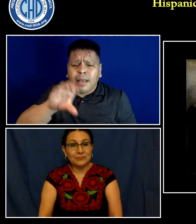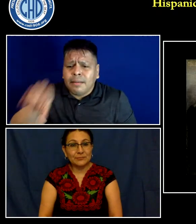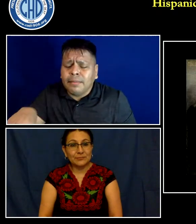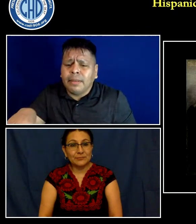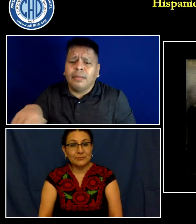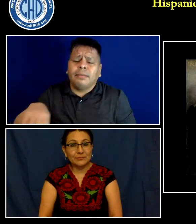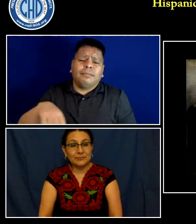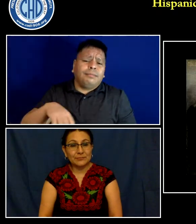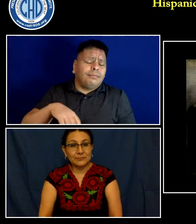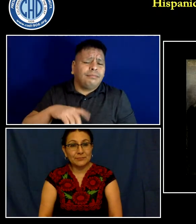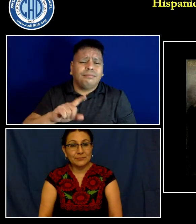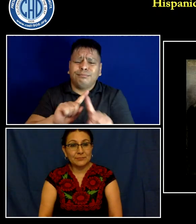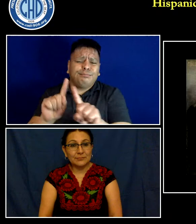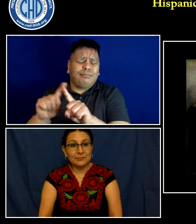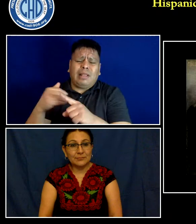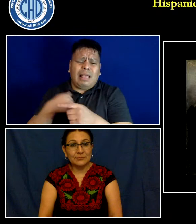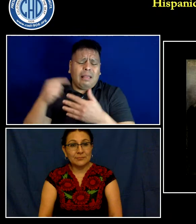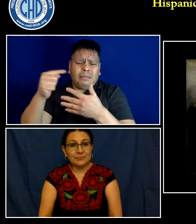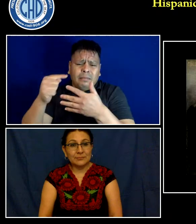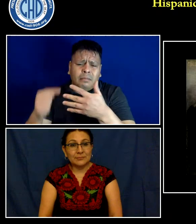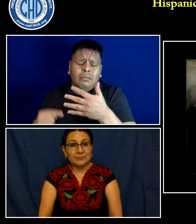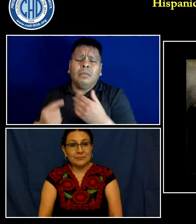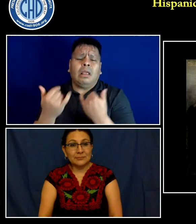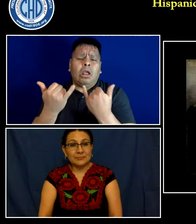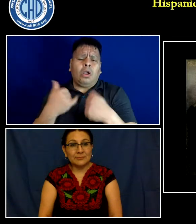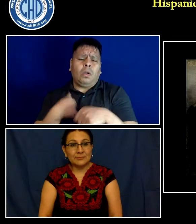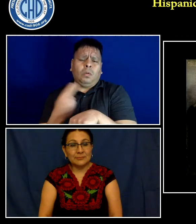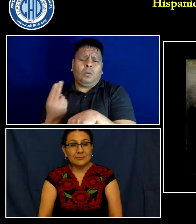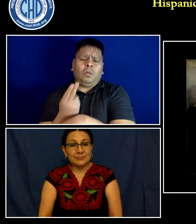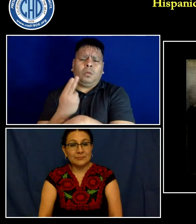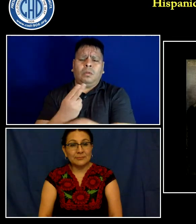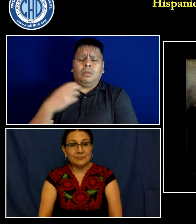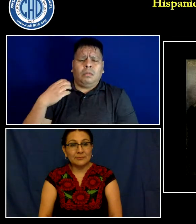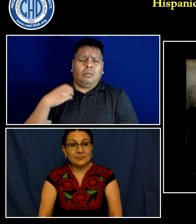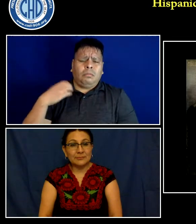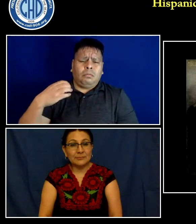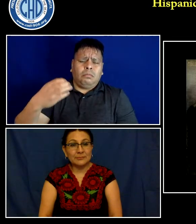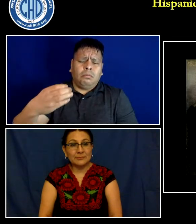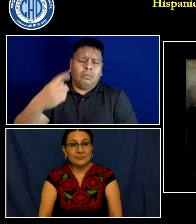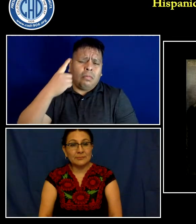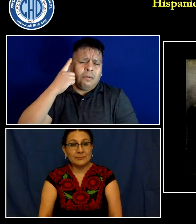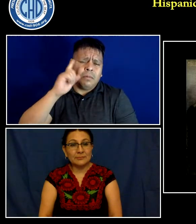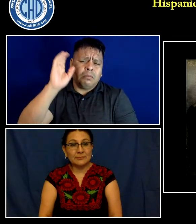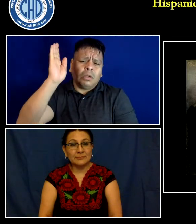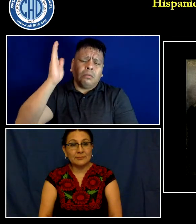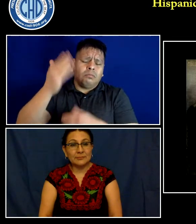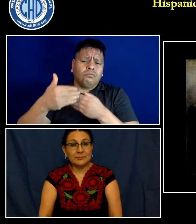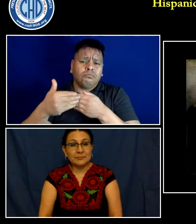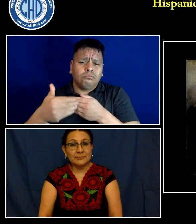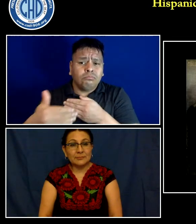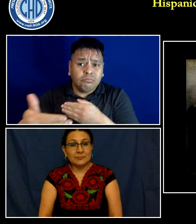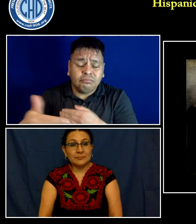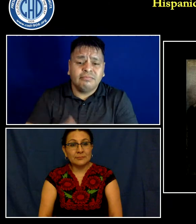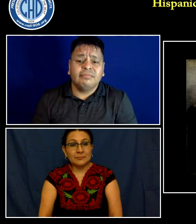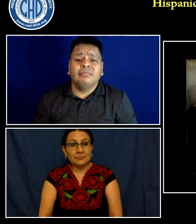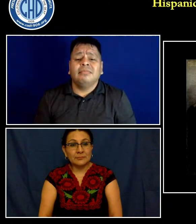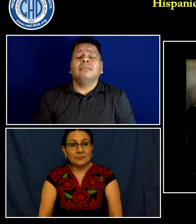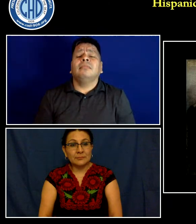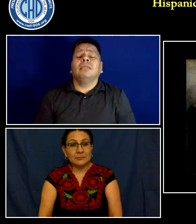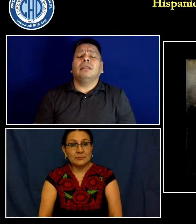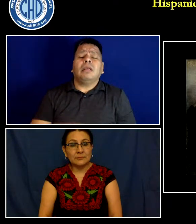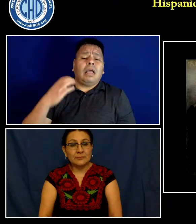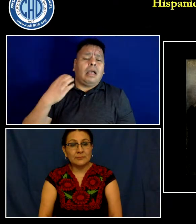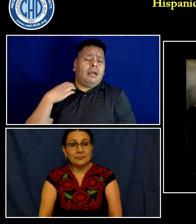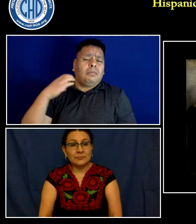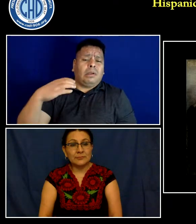Christopher Columbus has lots of name signs. We have C from the shoulder. We have CC. There's many signs. But today, I'm going to use this as Christopher